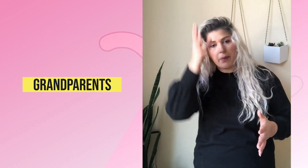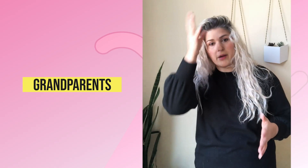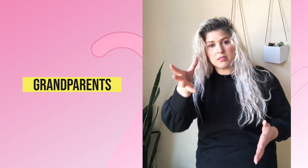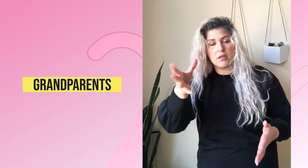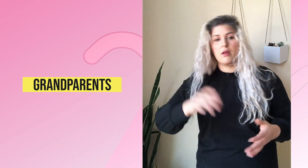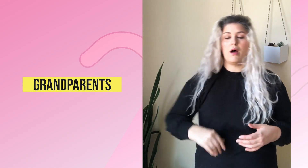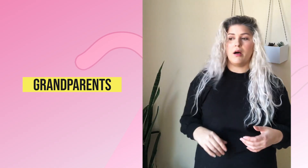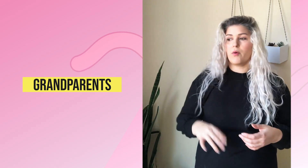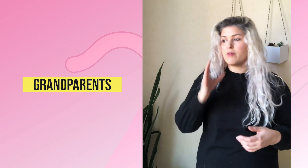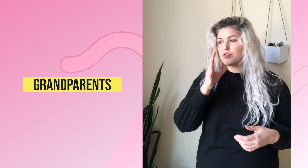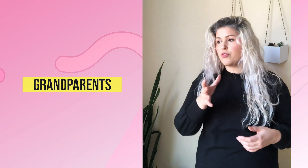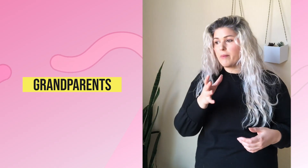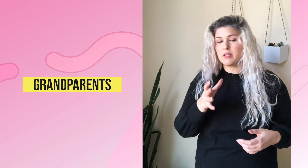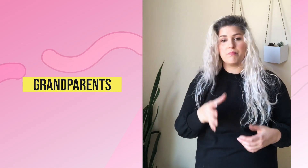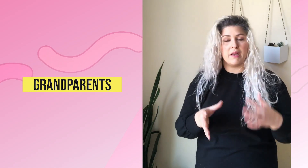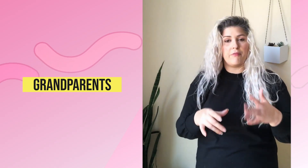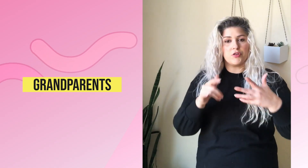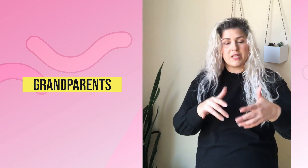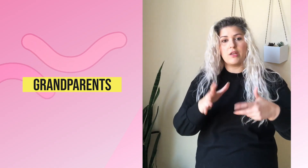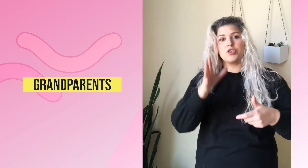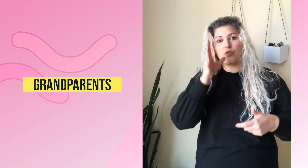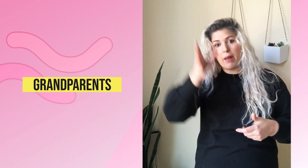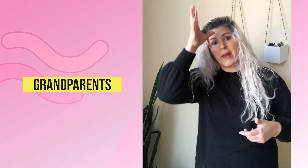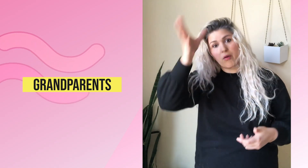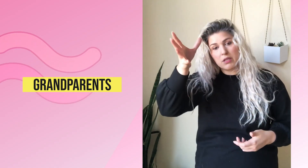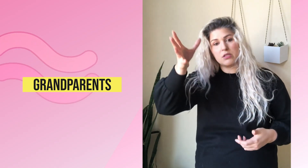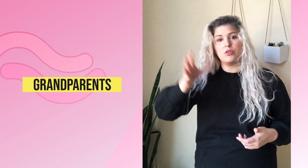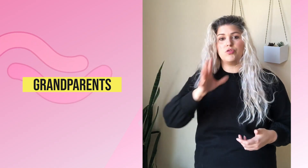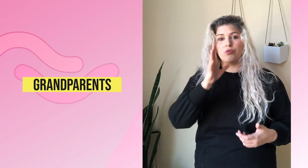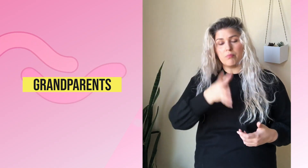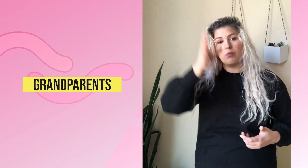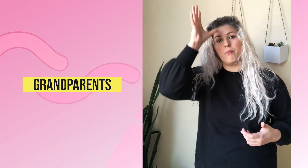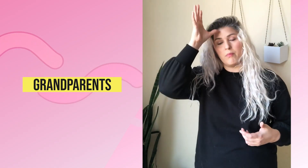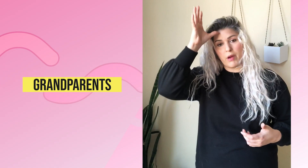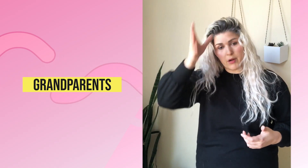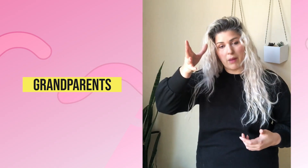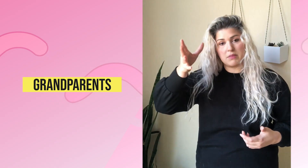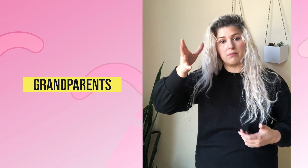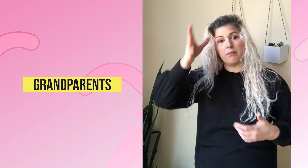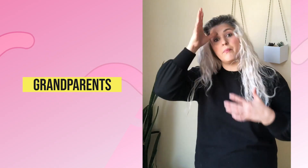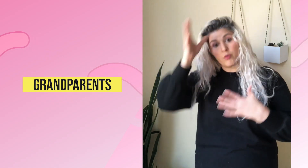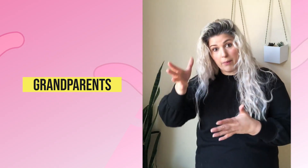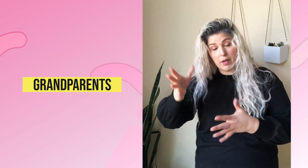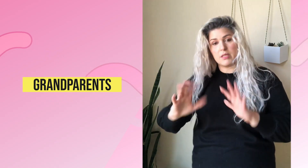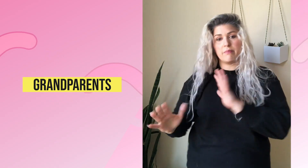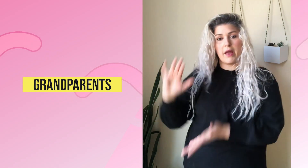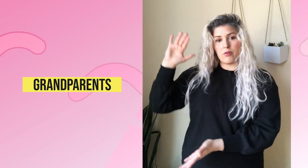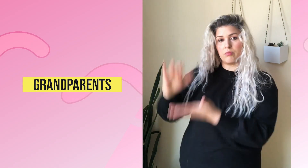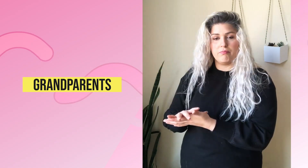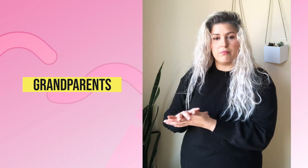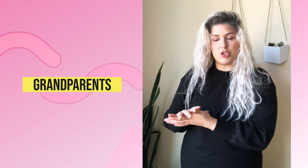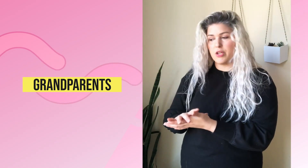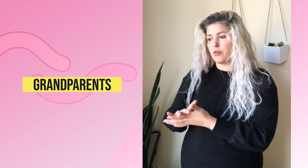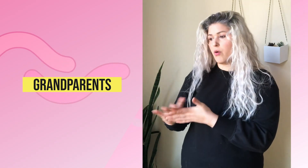2 grandpas, or I have 2 grandmas. But if you're saying just grandparents, you do grandma, grandpa. Doesn't